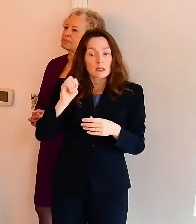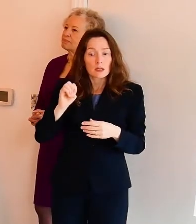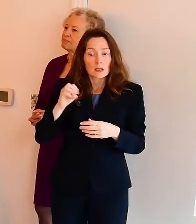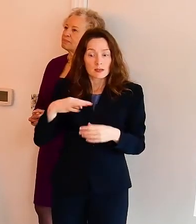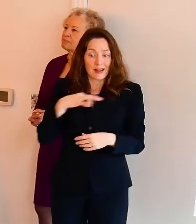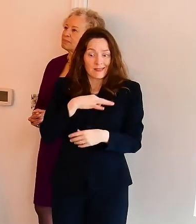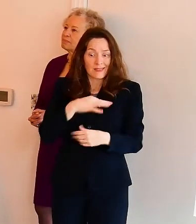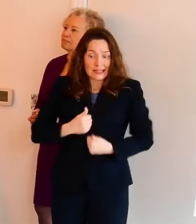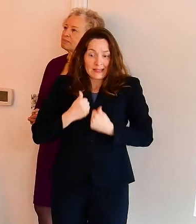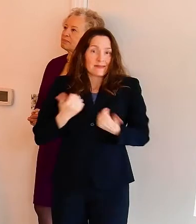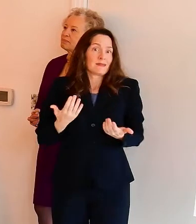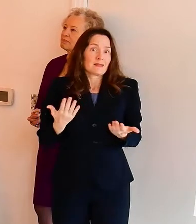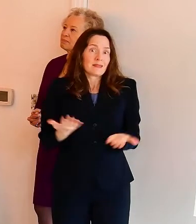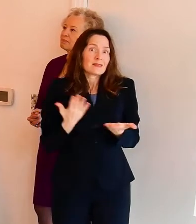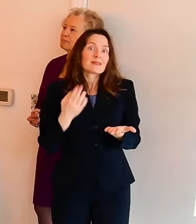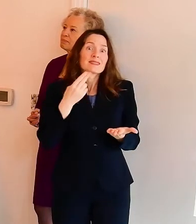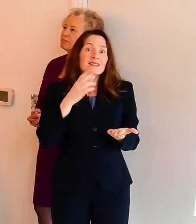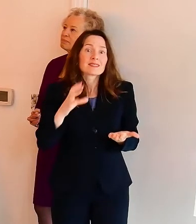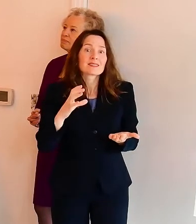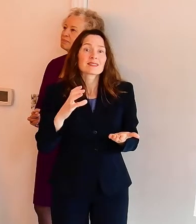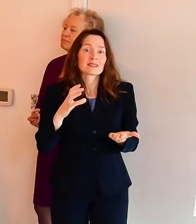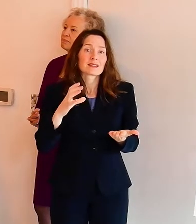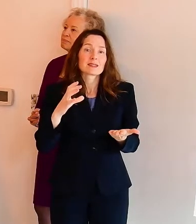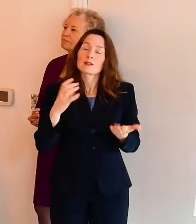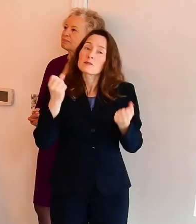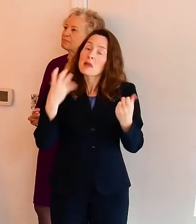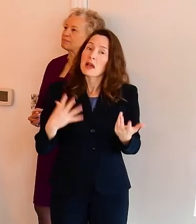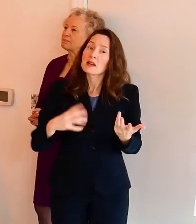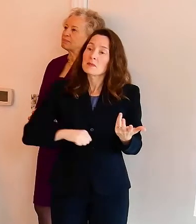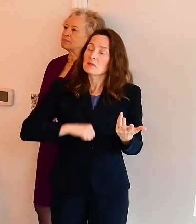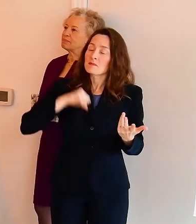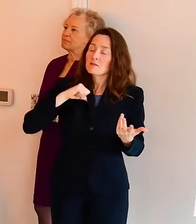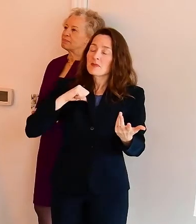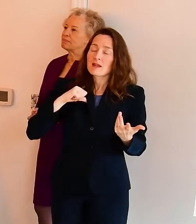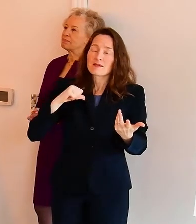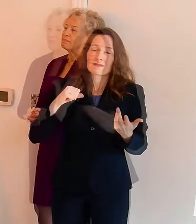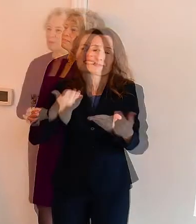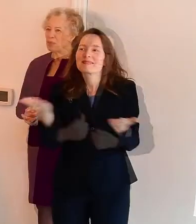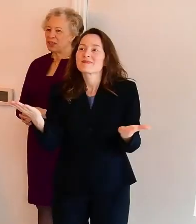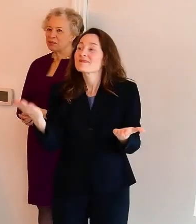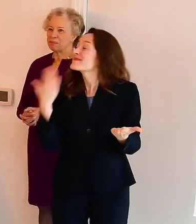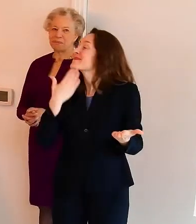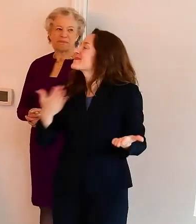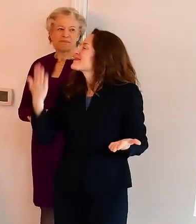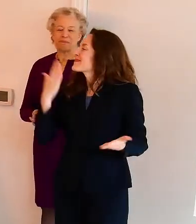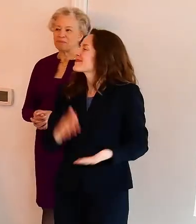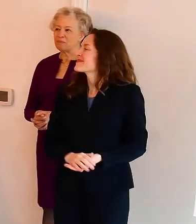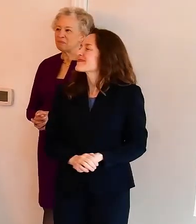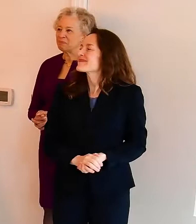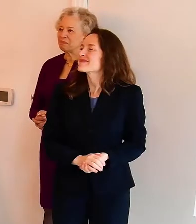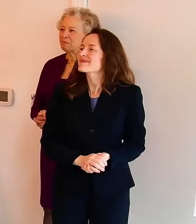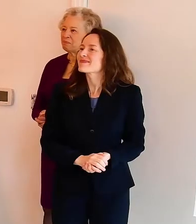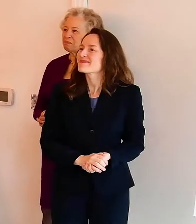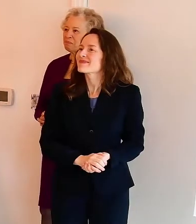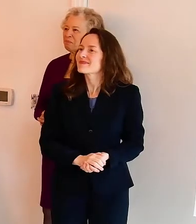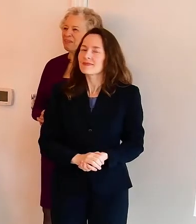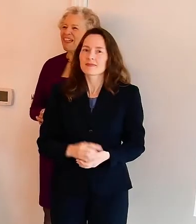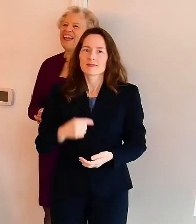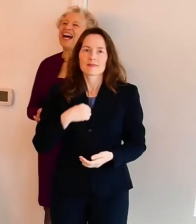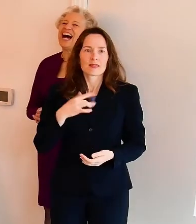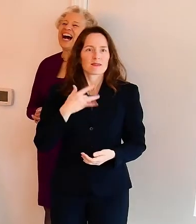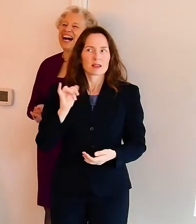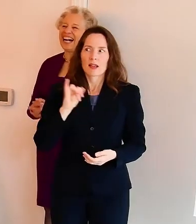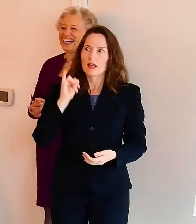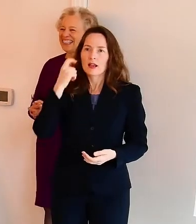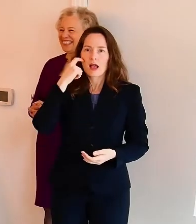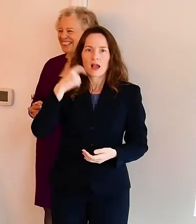we have many BGE team members that are very proud to call Howard County home. I feel like this is going to be the Academy Awards because I'm going